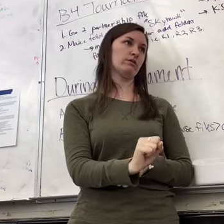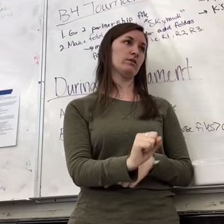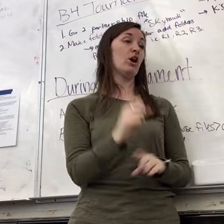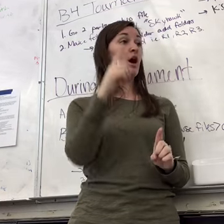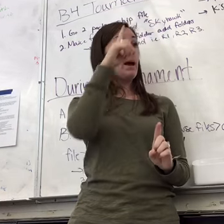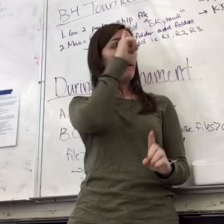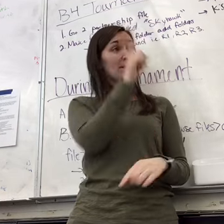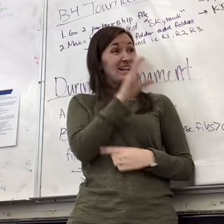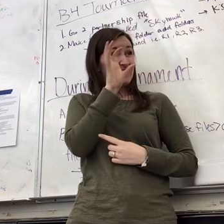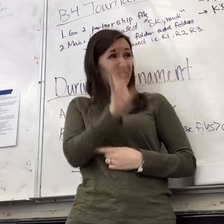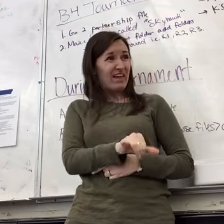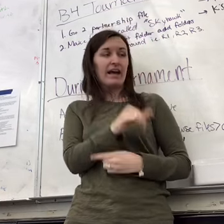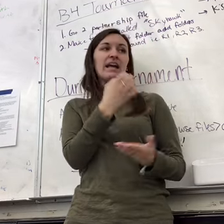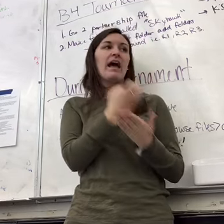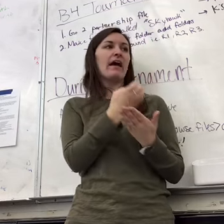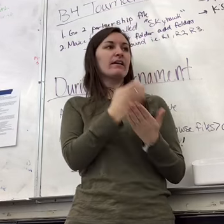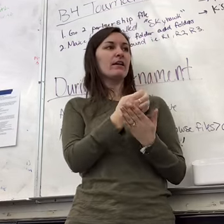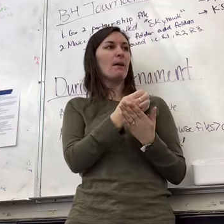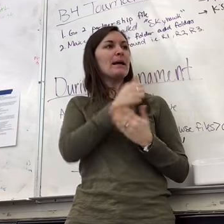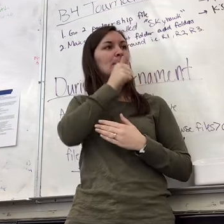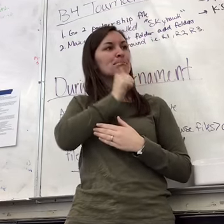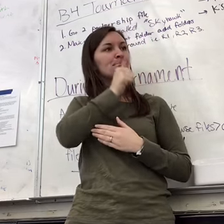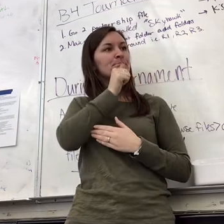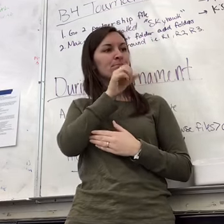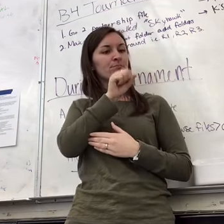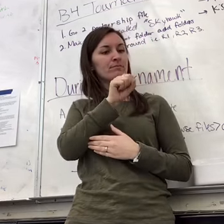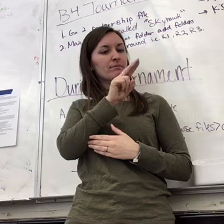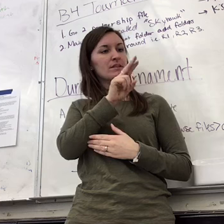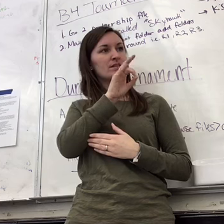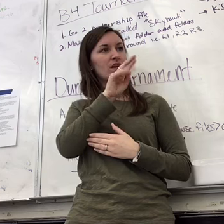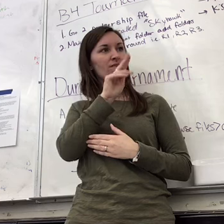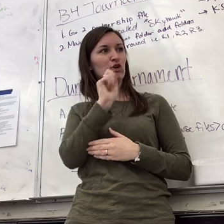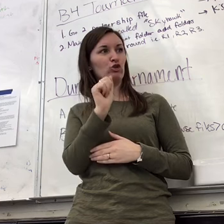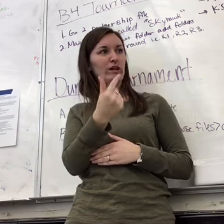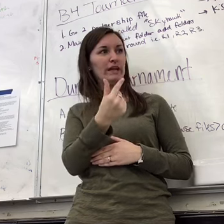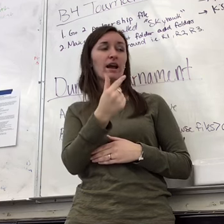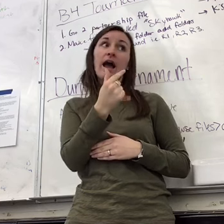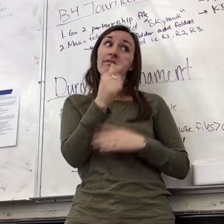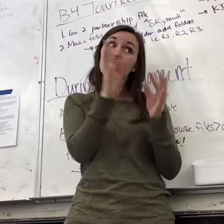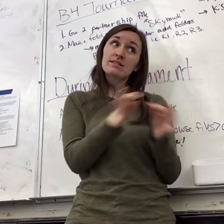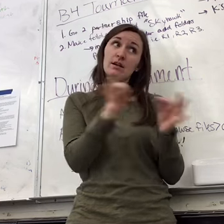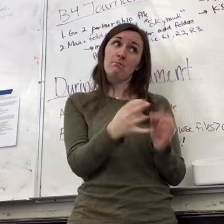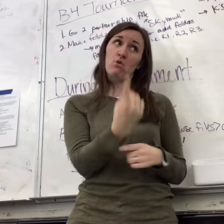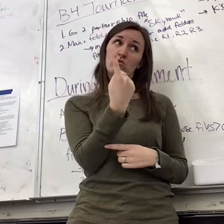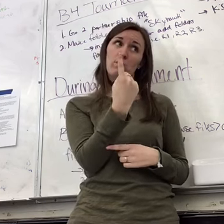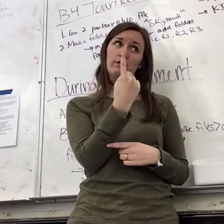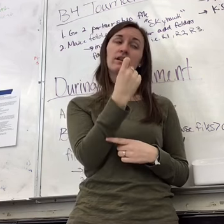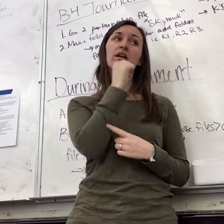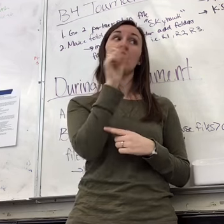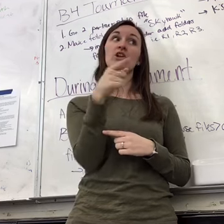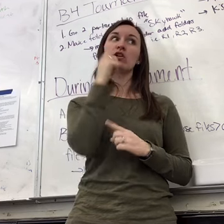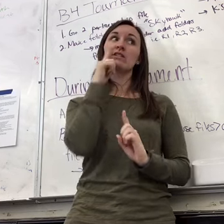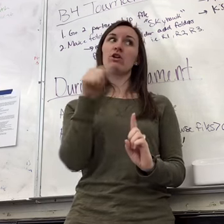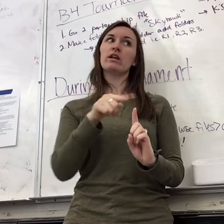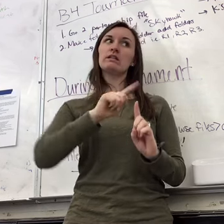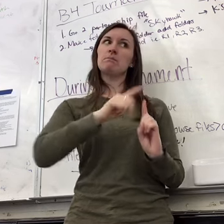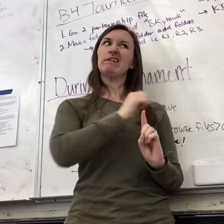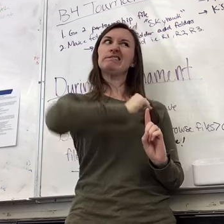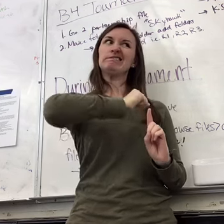another economic suffering for that. But this is an important one. Not just for this, but hint, hint, for your test. Okay? So this is